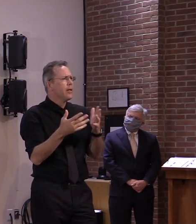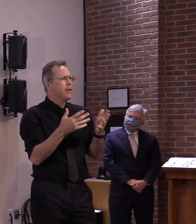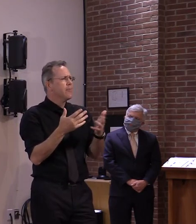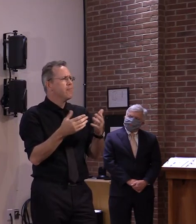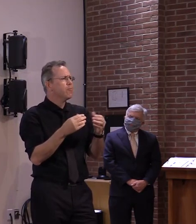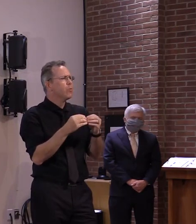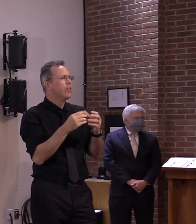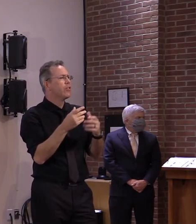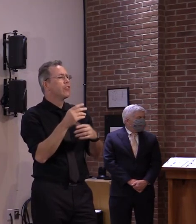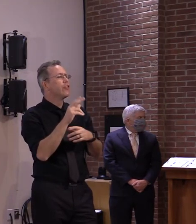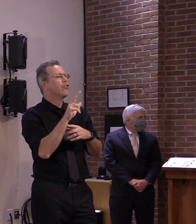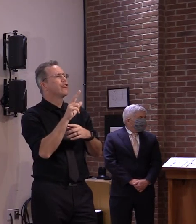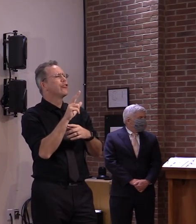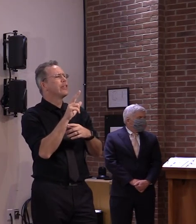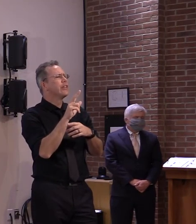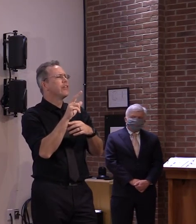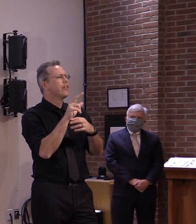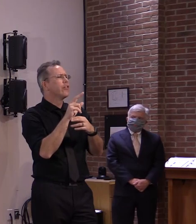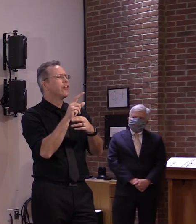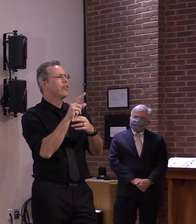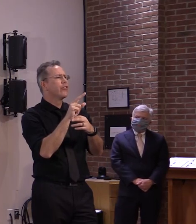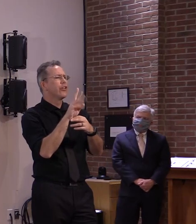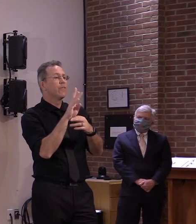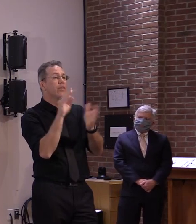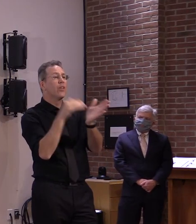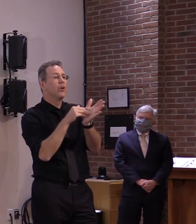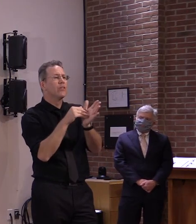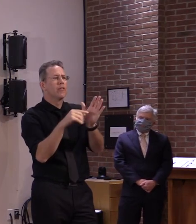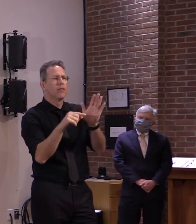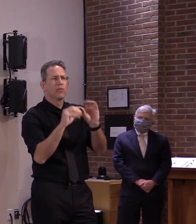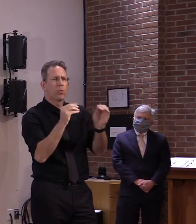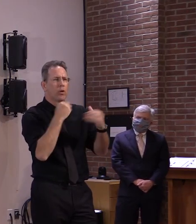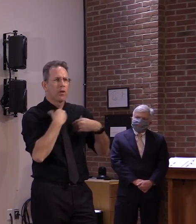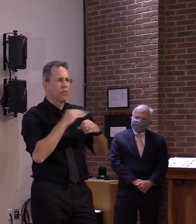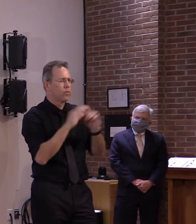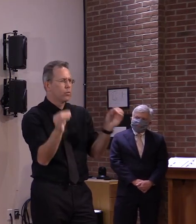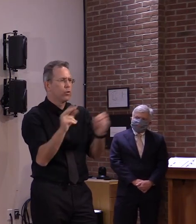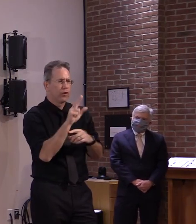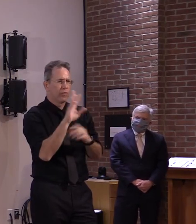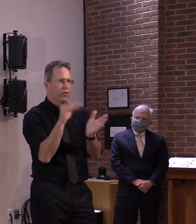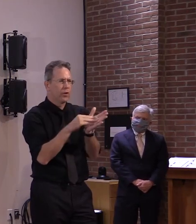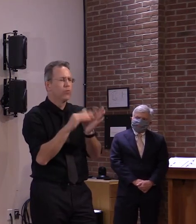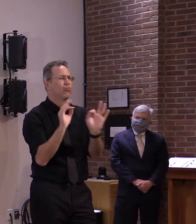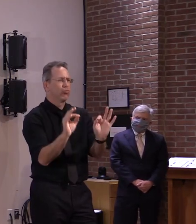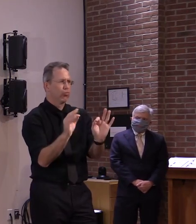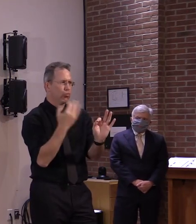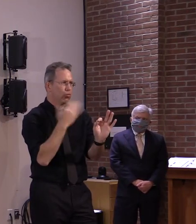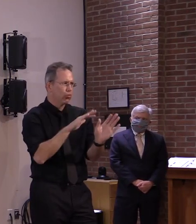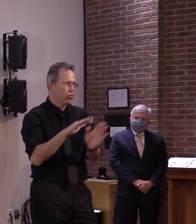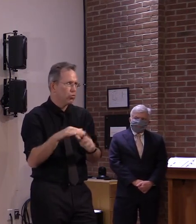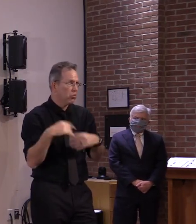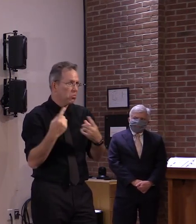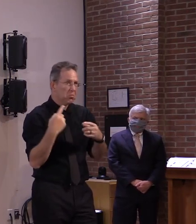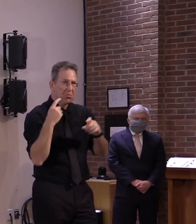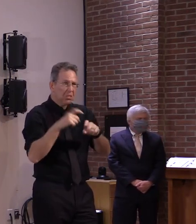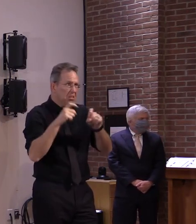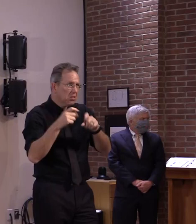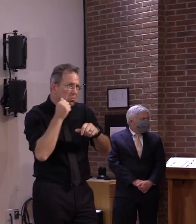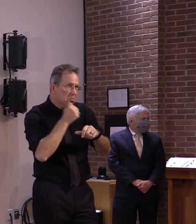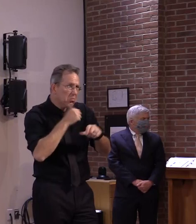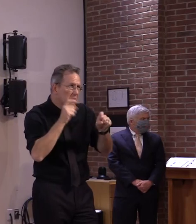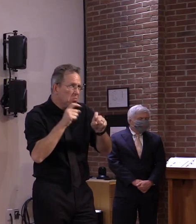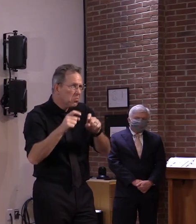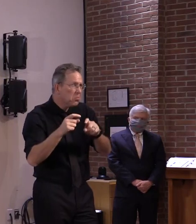3,000 or potentially 4,000 negative tests. And they are continuing to test today and even a special testing event